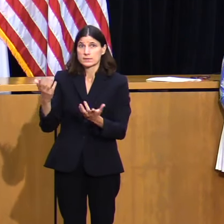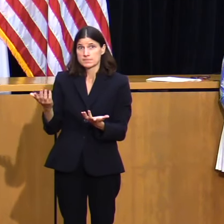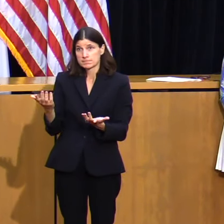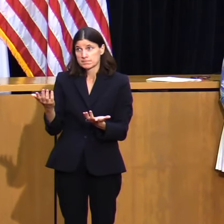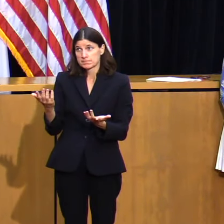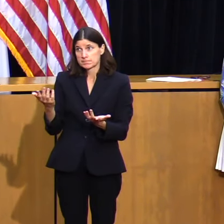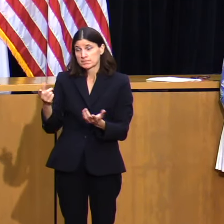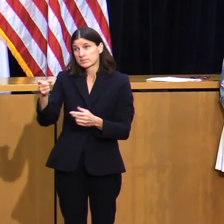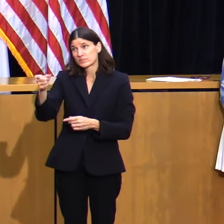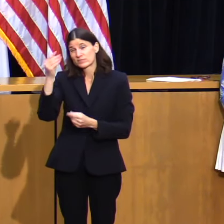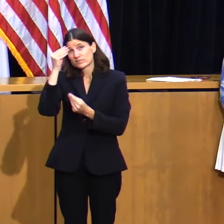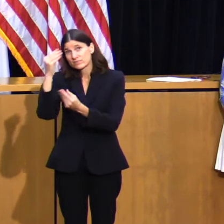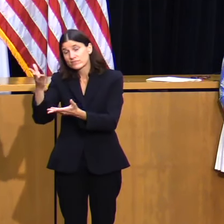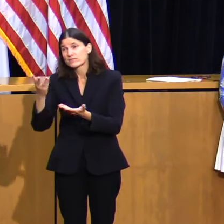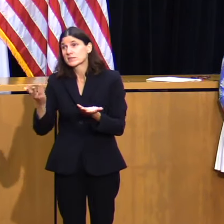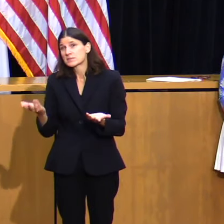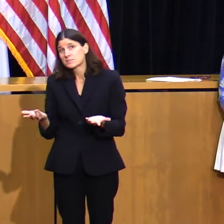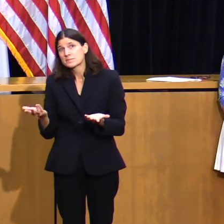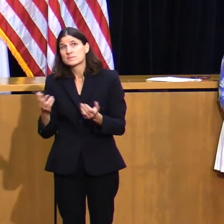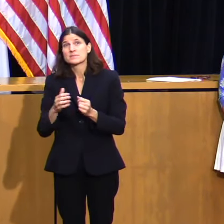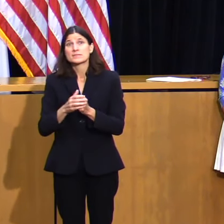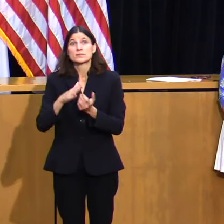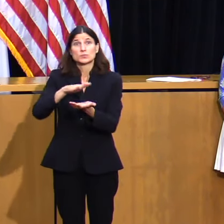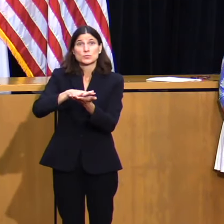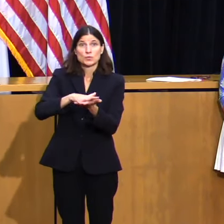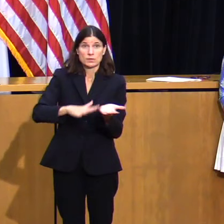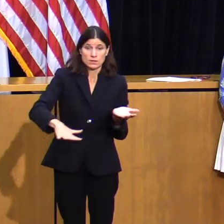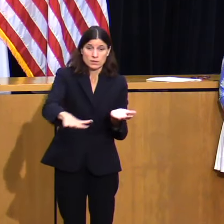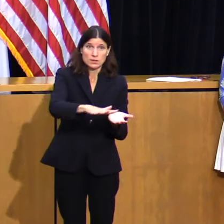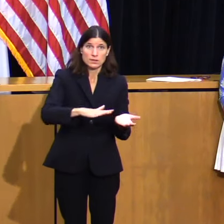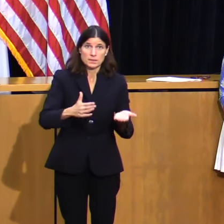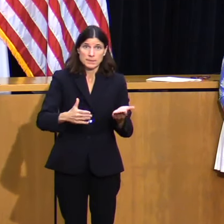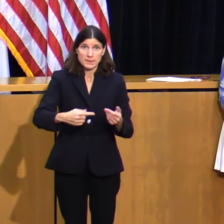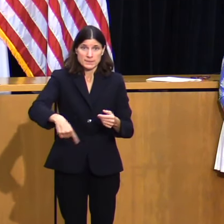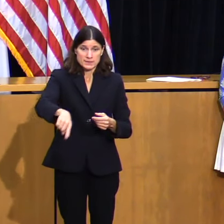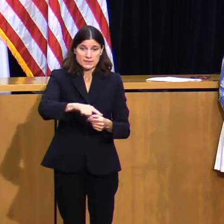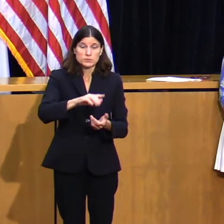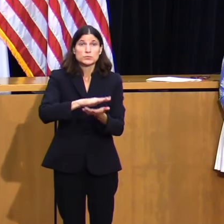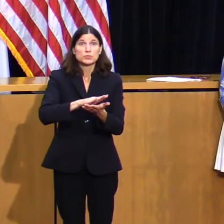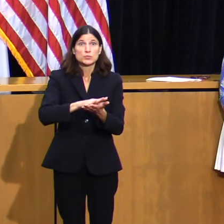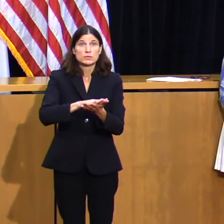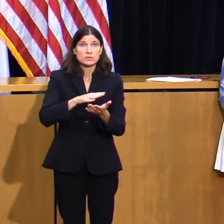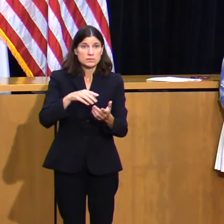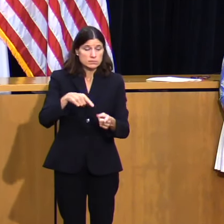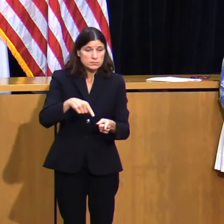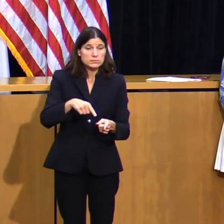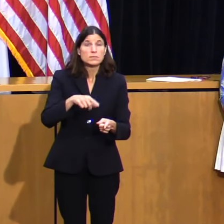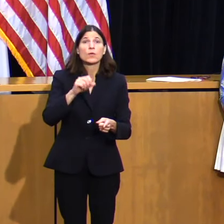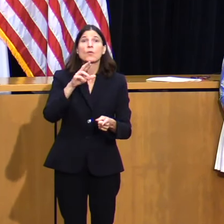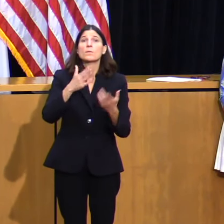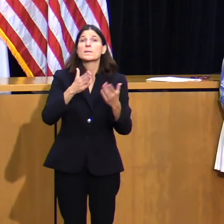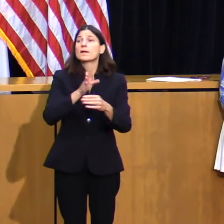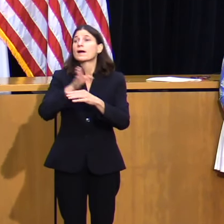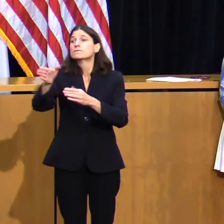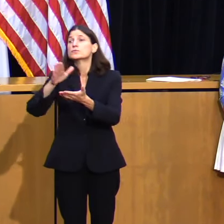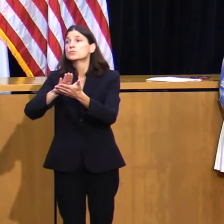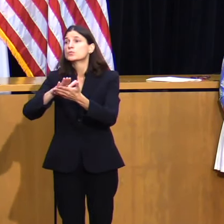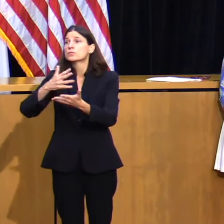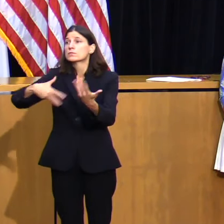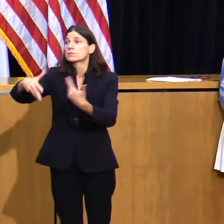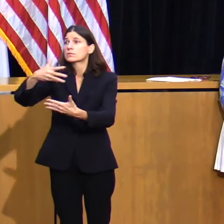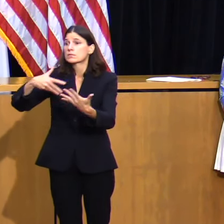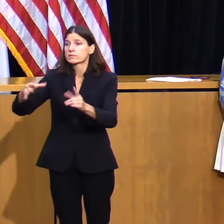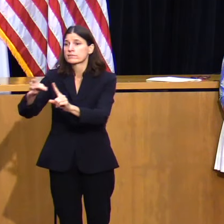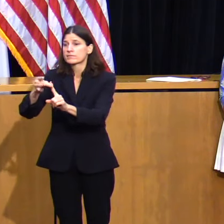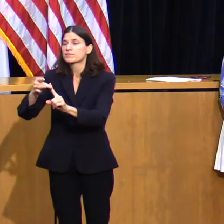know, the kid who came over and watched the movie who lives next door. I mean, there's a lot of other possibilities there, but the model would basically be the same. So will schools